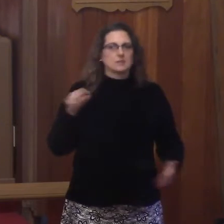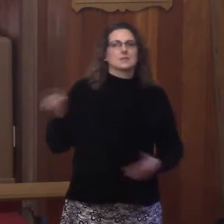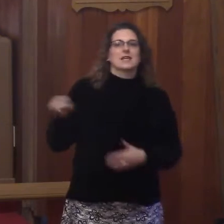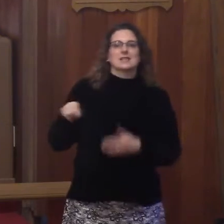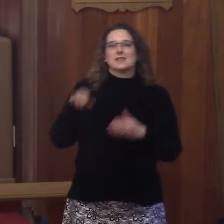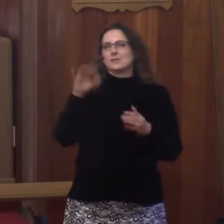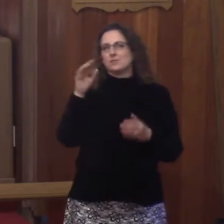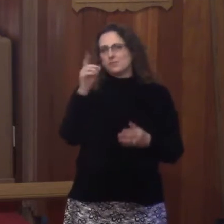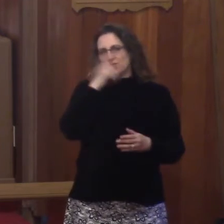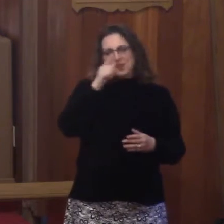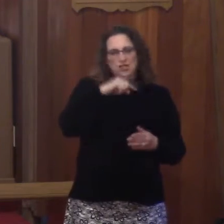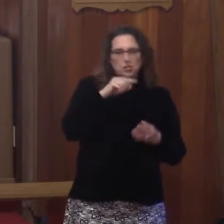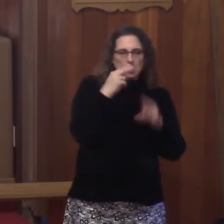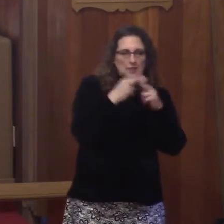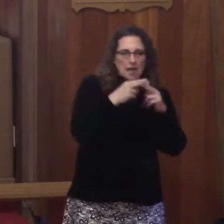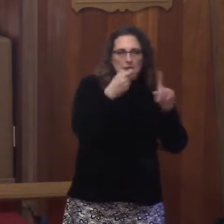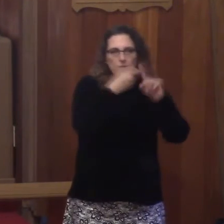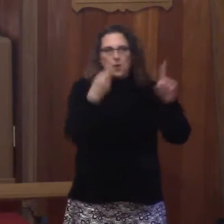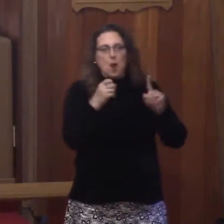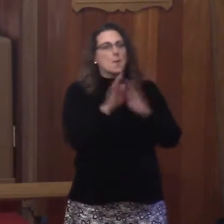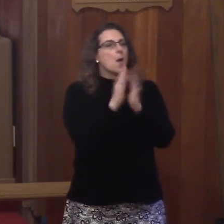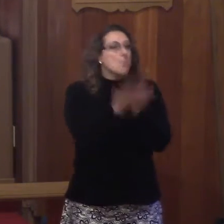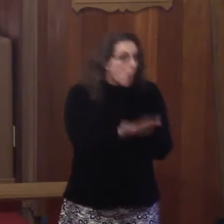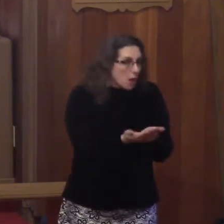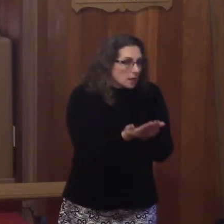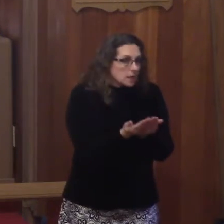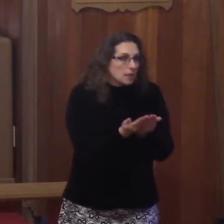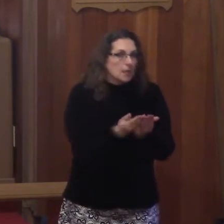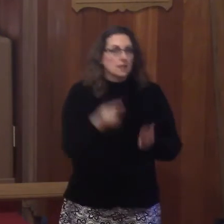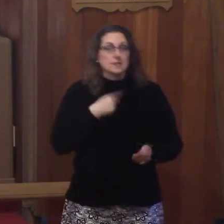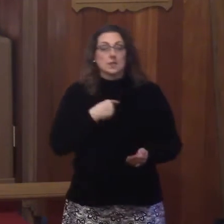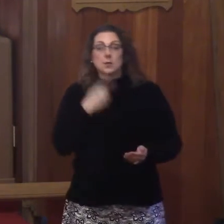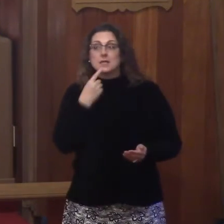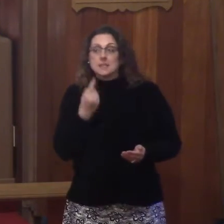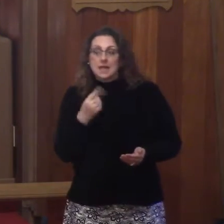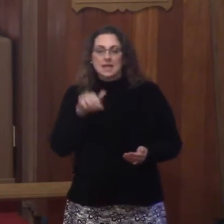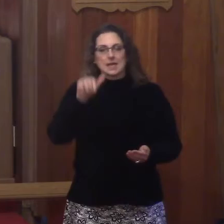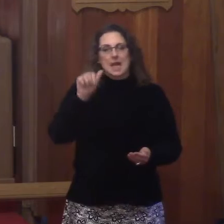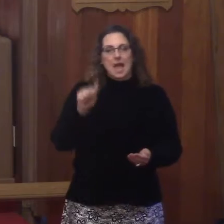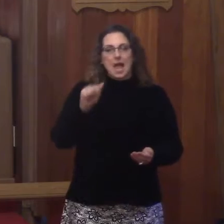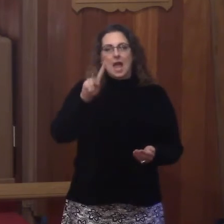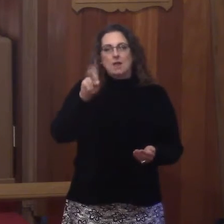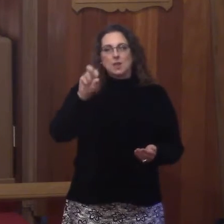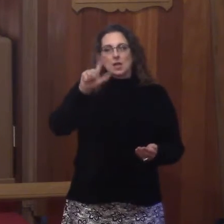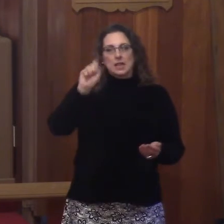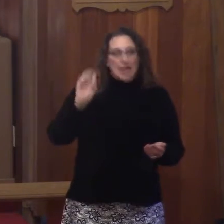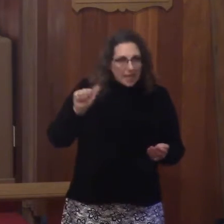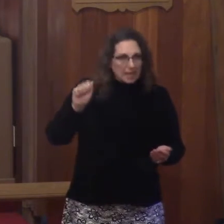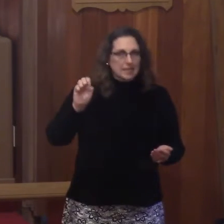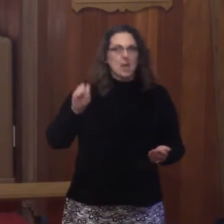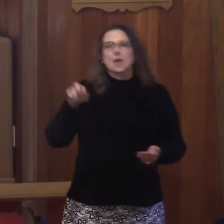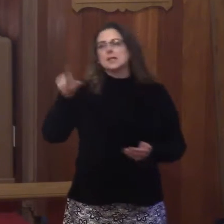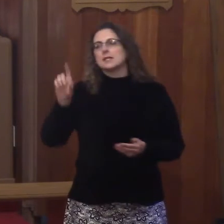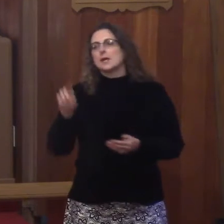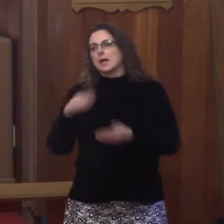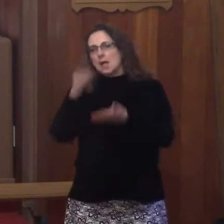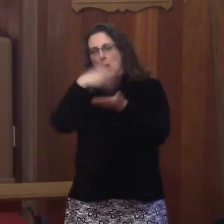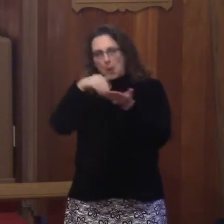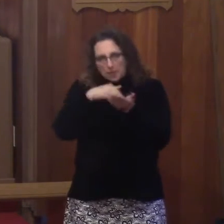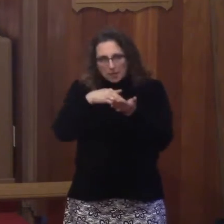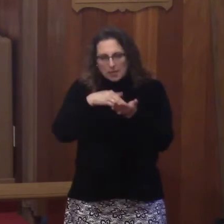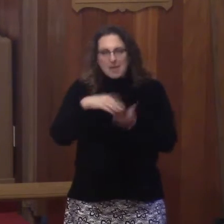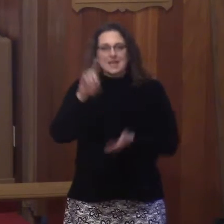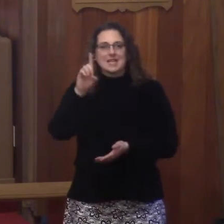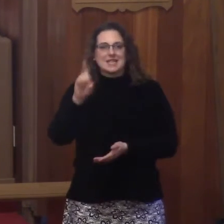Gables. My wife did. So, of course, we call our little avie bug, Avonlea, but then her middle name is Desiree, but she is our long